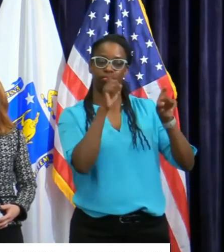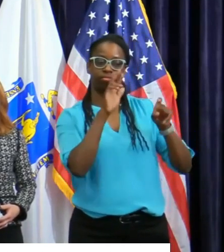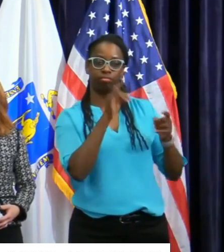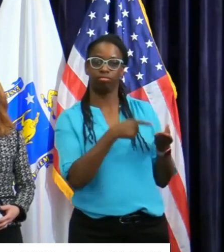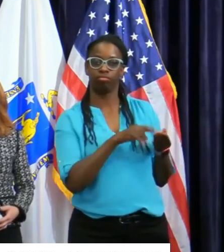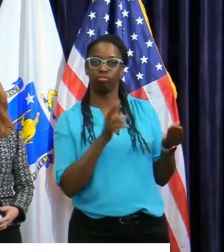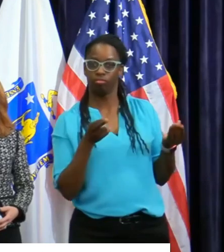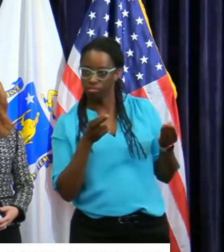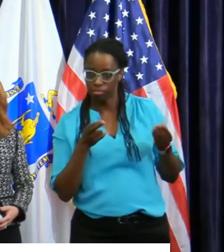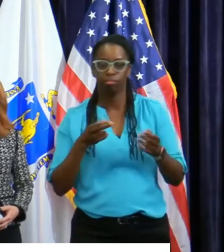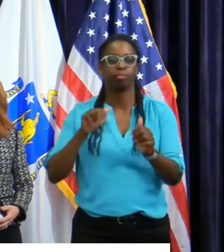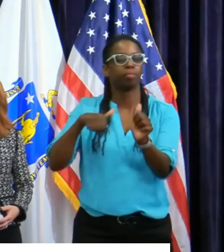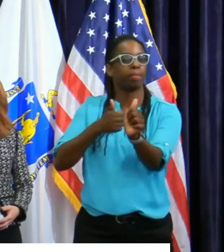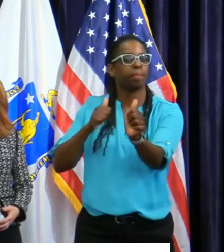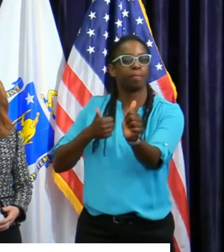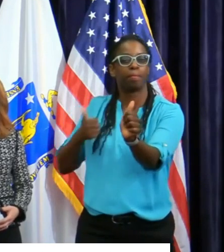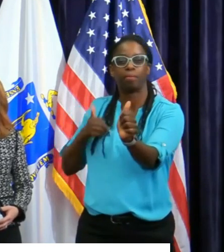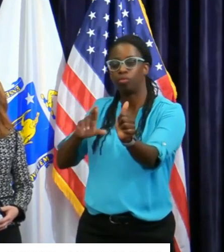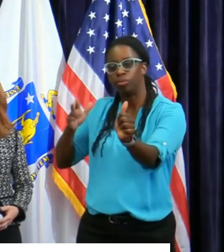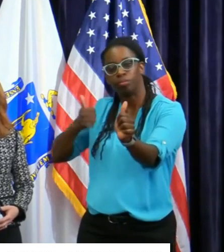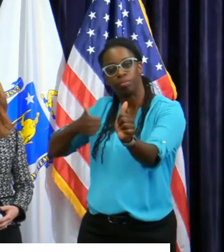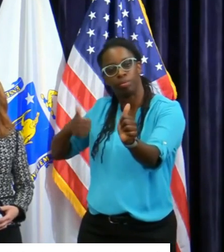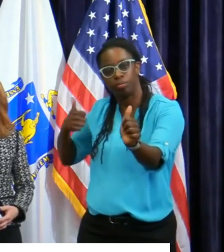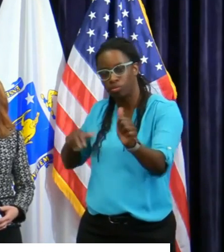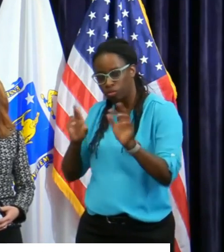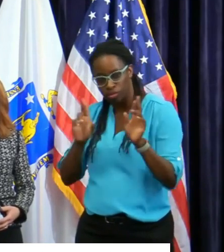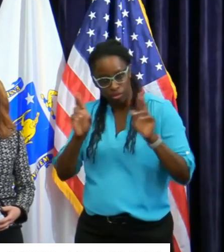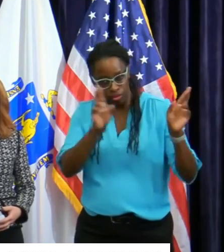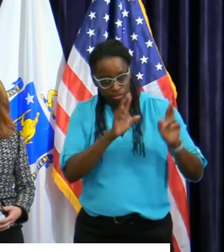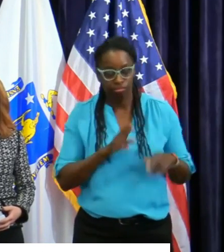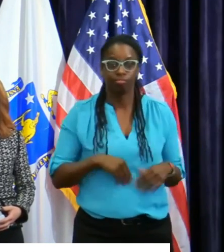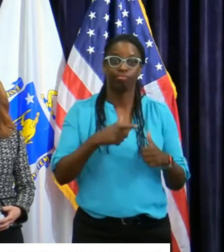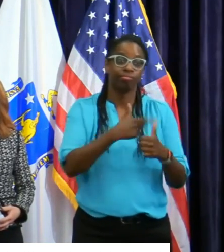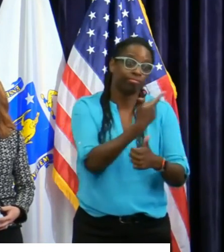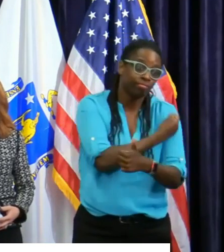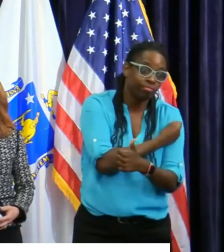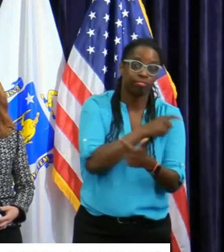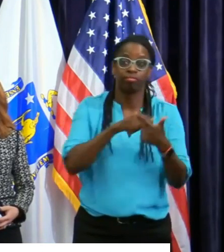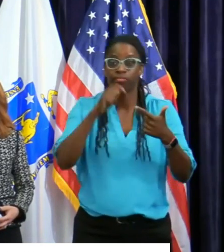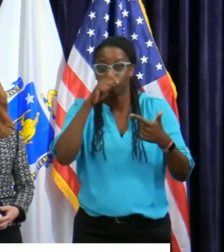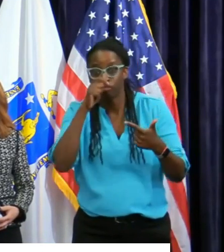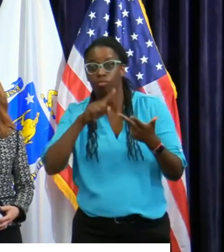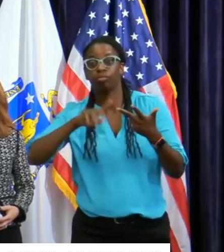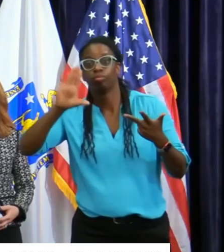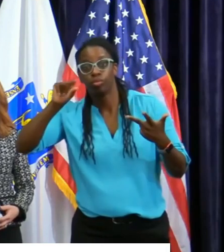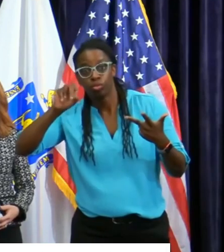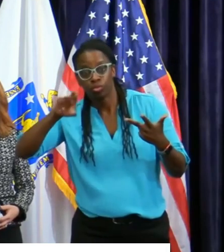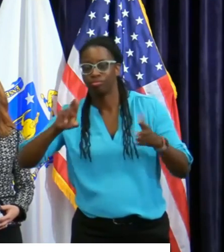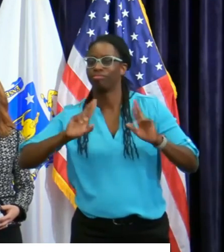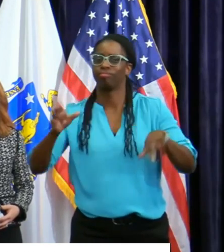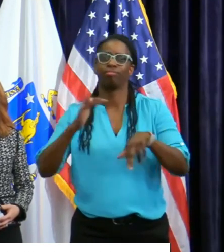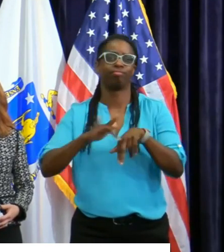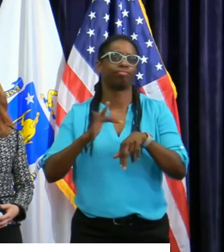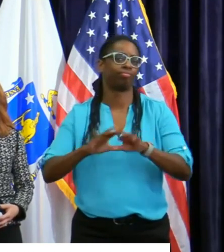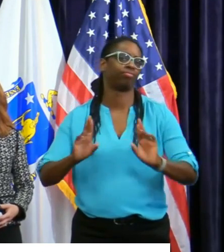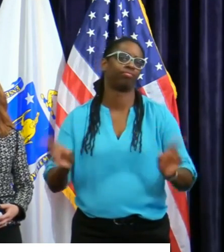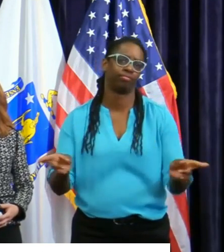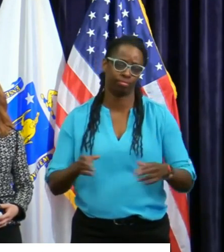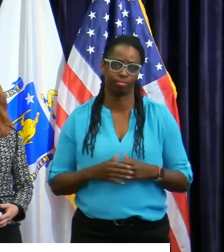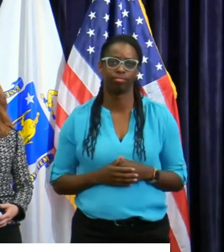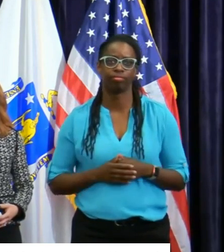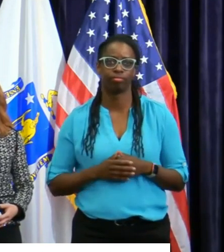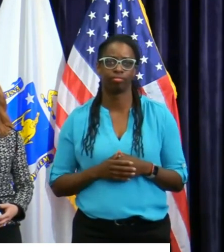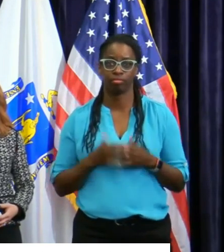this time. Kids are staying in school, our small businesses are open for holiday shopping, families are gathering this month to celebrate